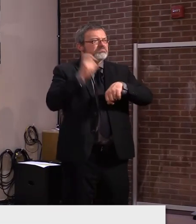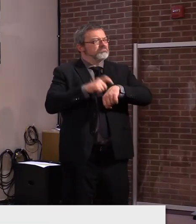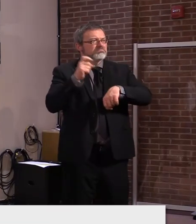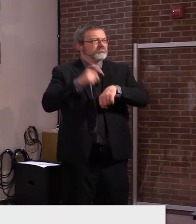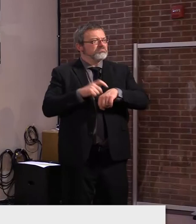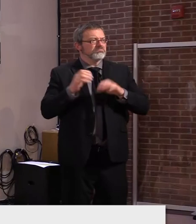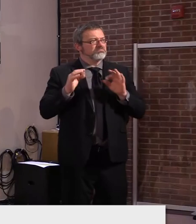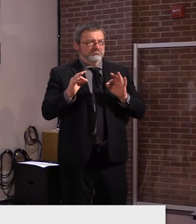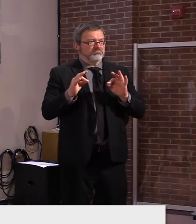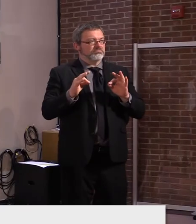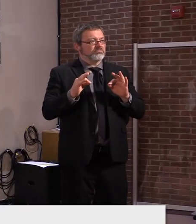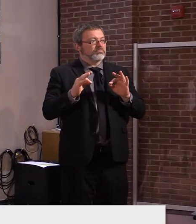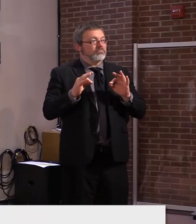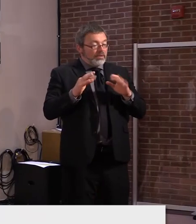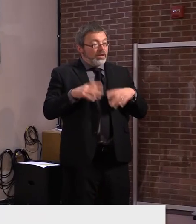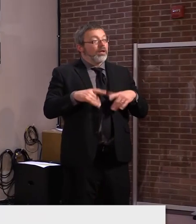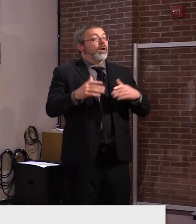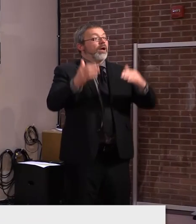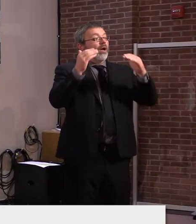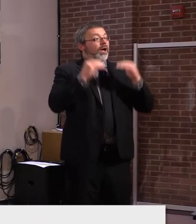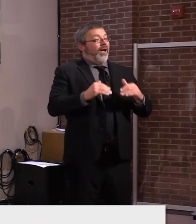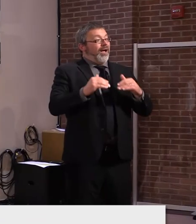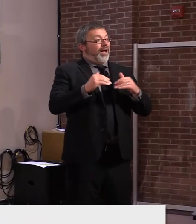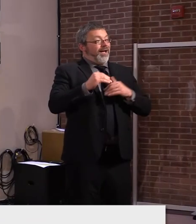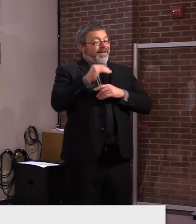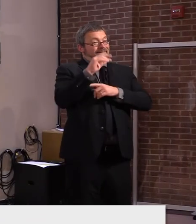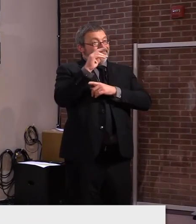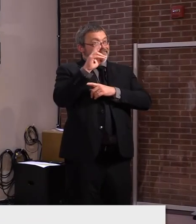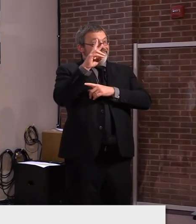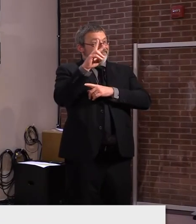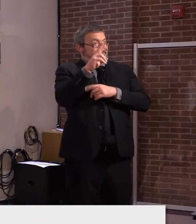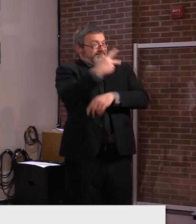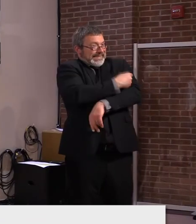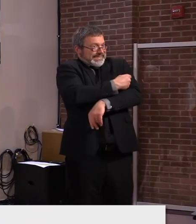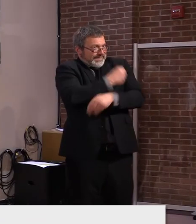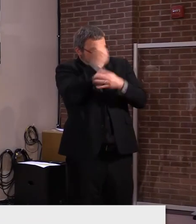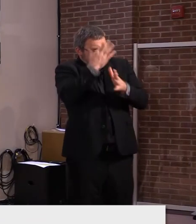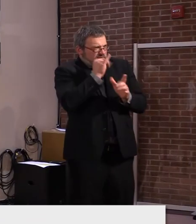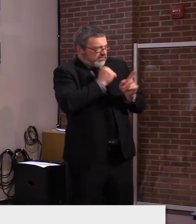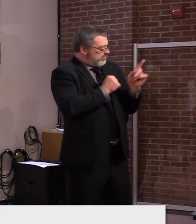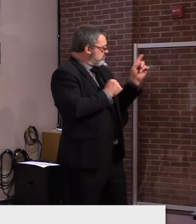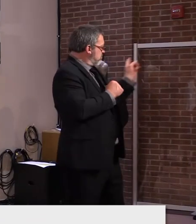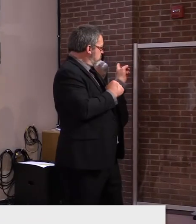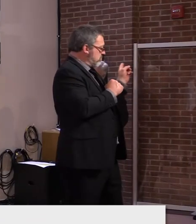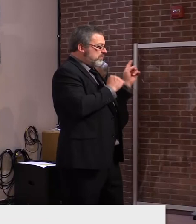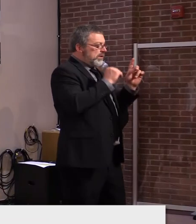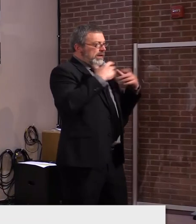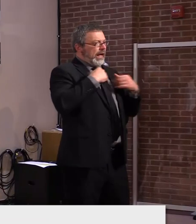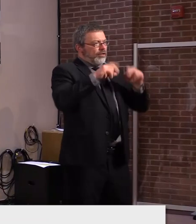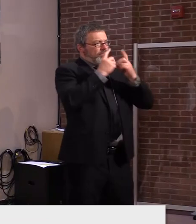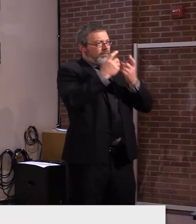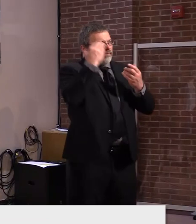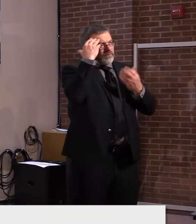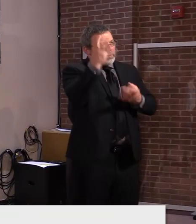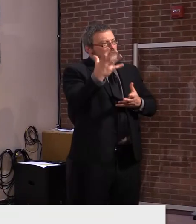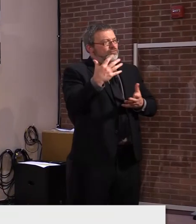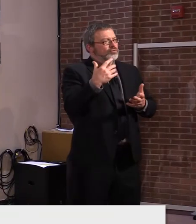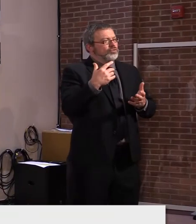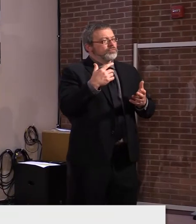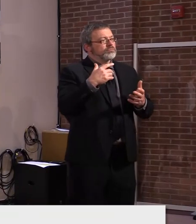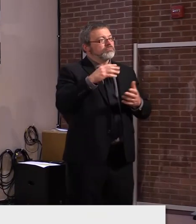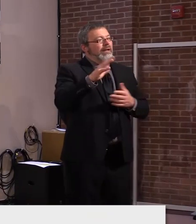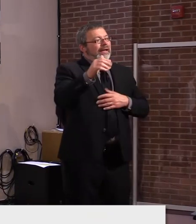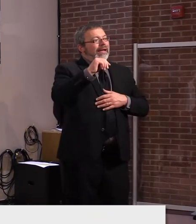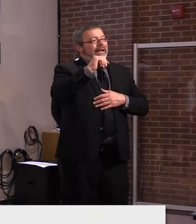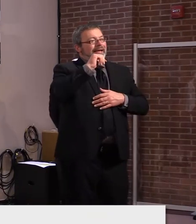that over to Secretary Smith, but I think the bottom line is that not every state is as timely or